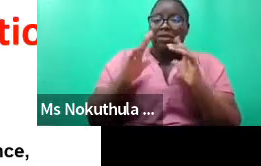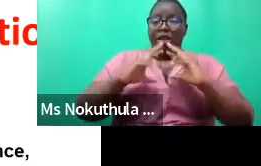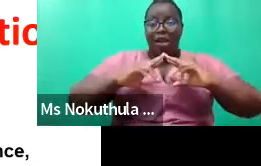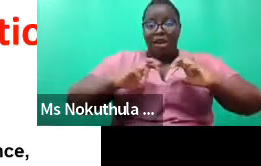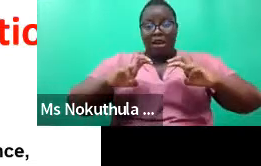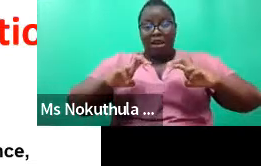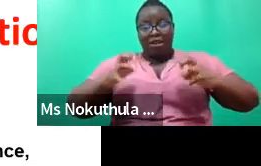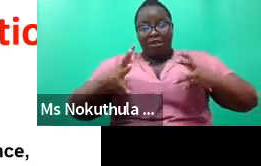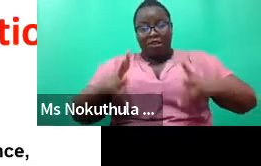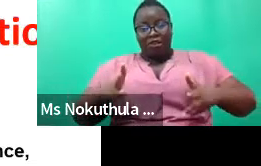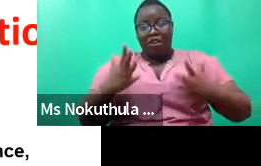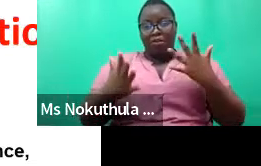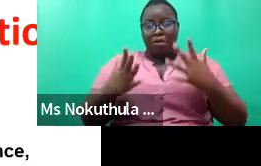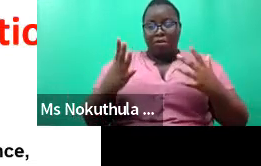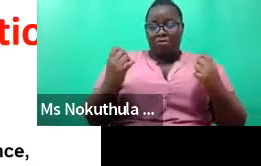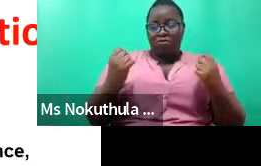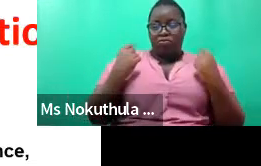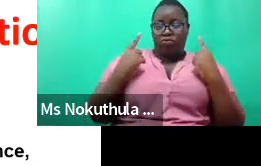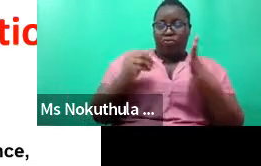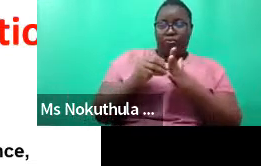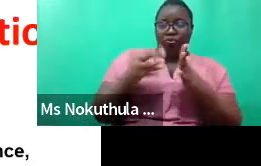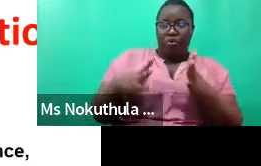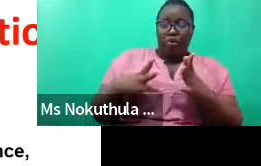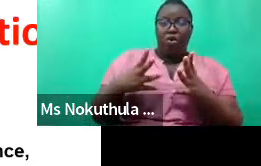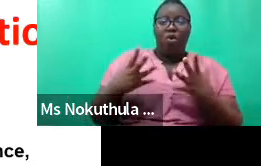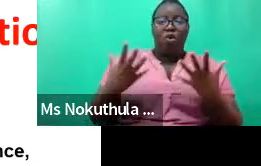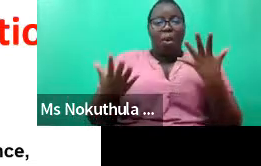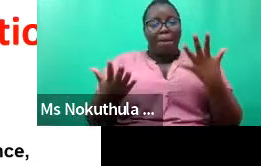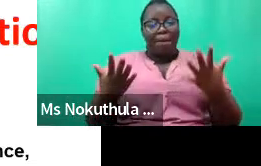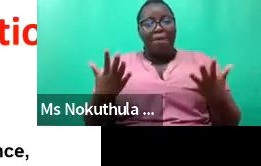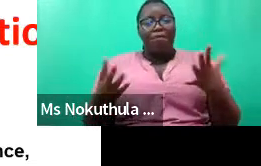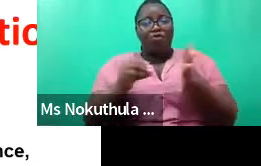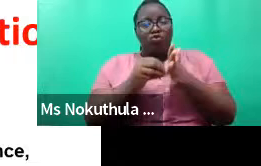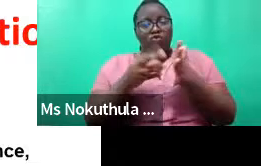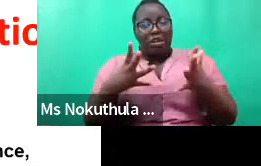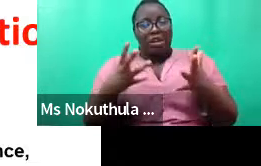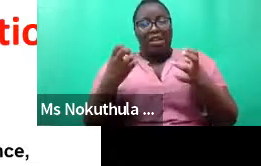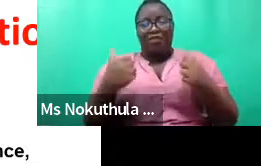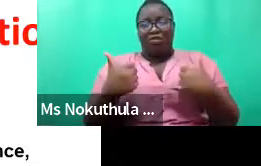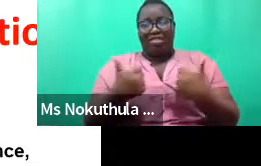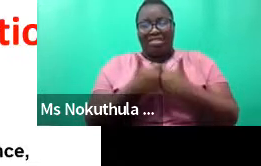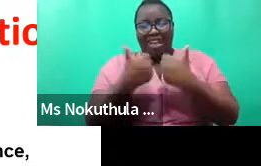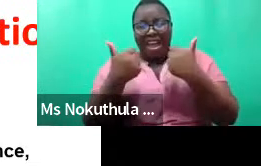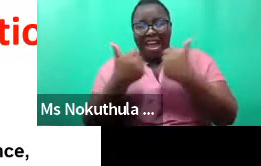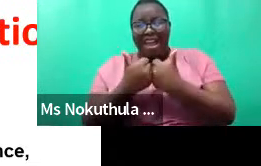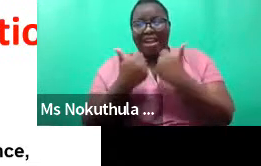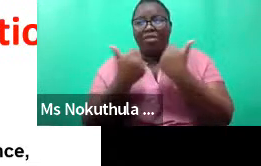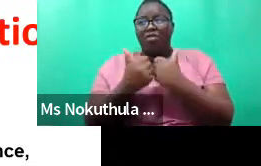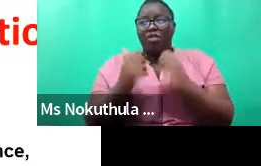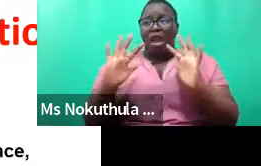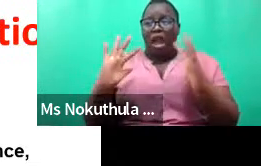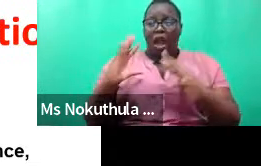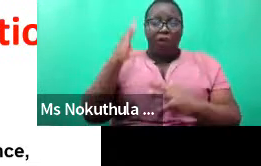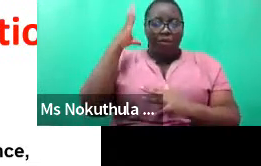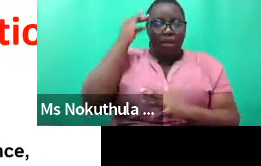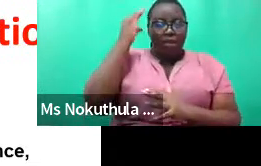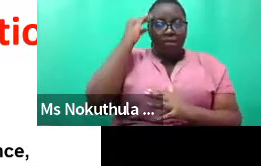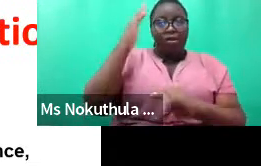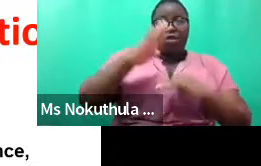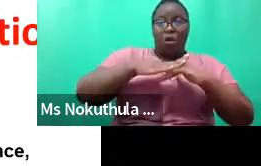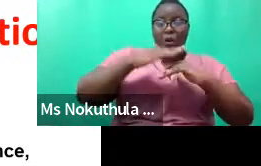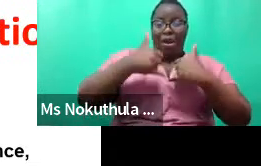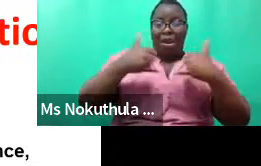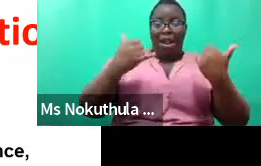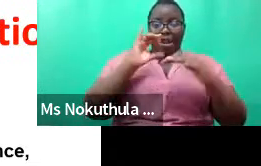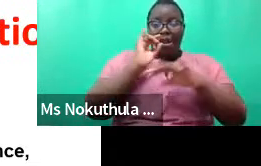or vice versa, or a student may have struggled to articulate how they experience their online counseling. So